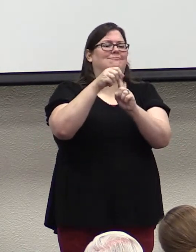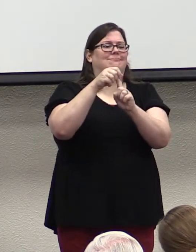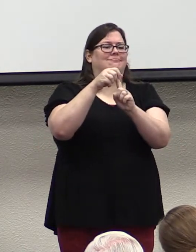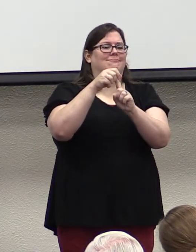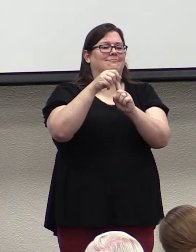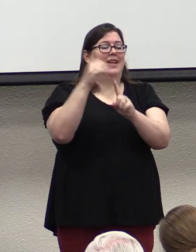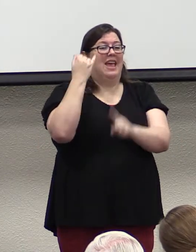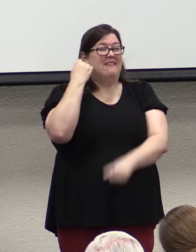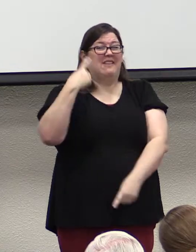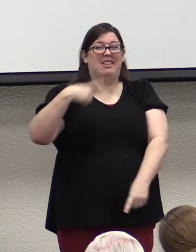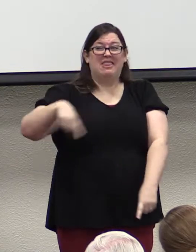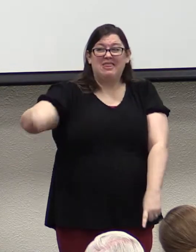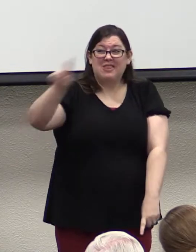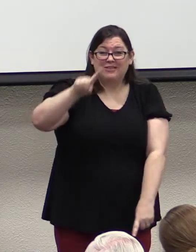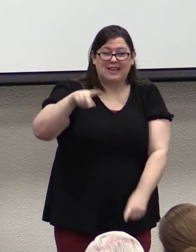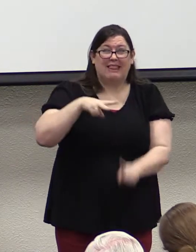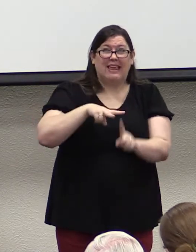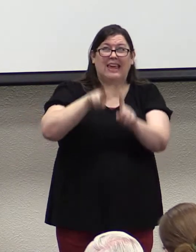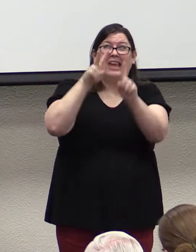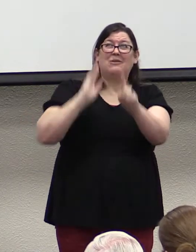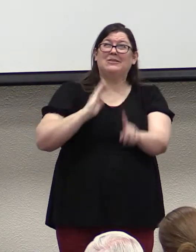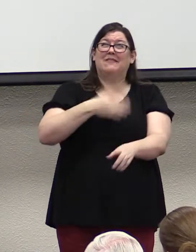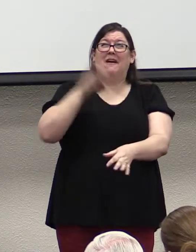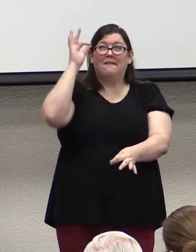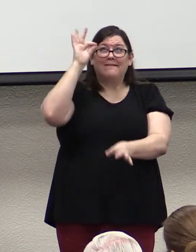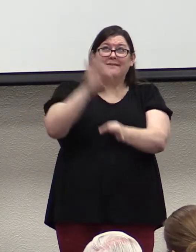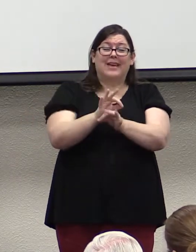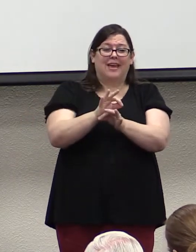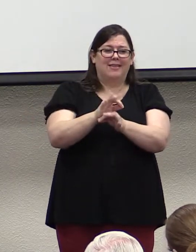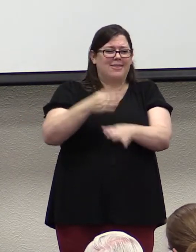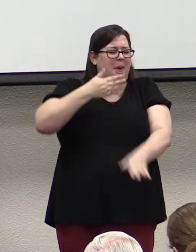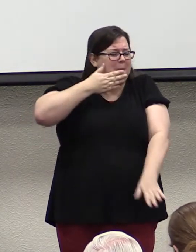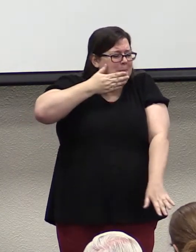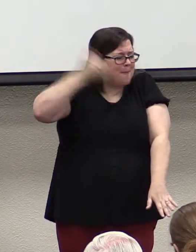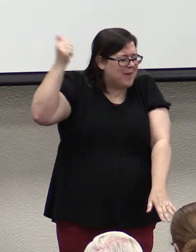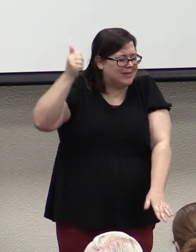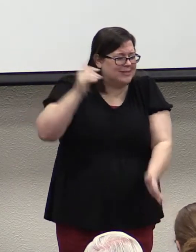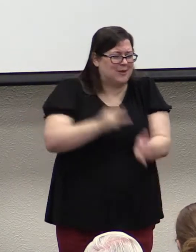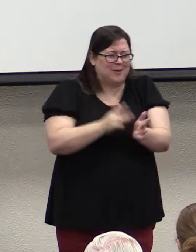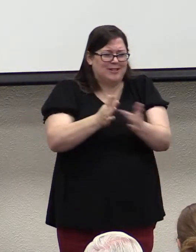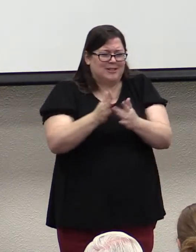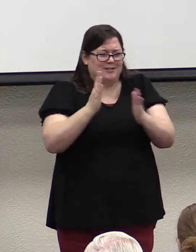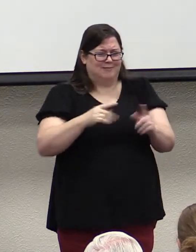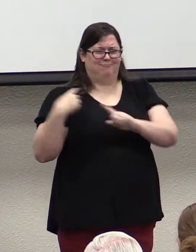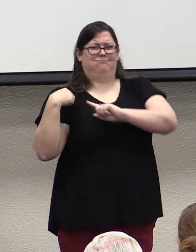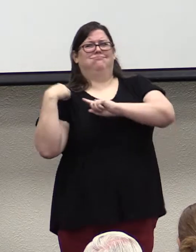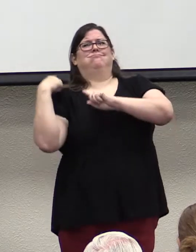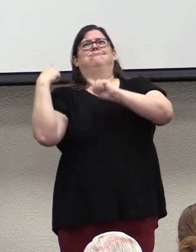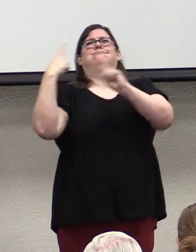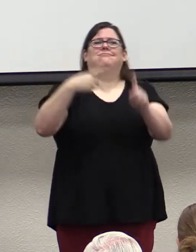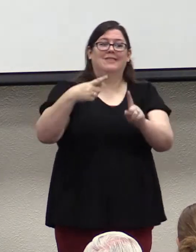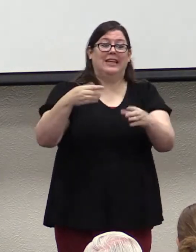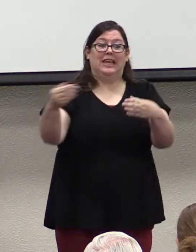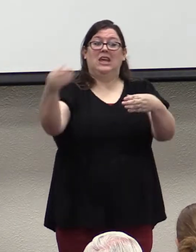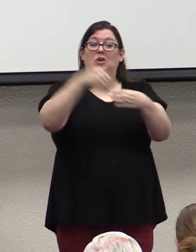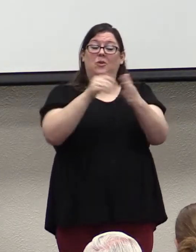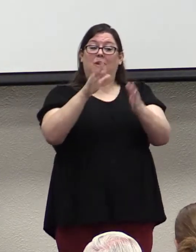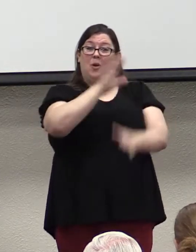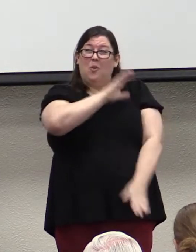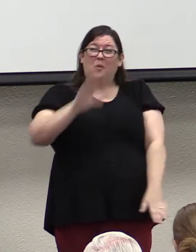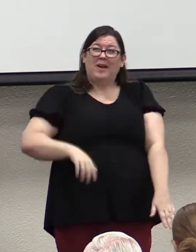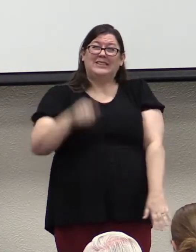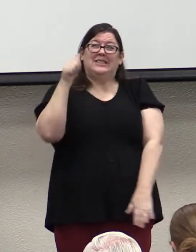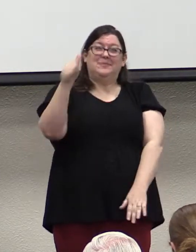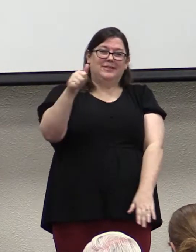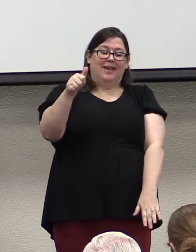If these guys, the heroes of our faith, the best Christians there's ever been, including Christ himself, if